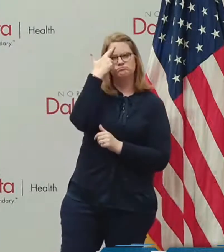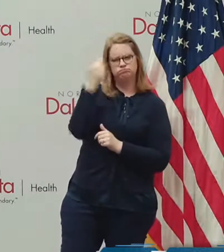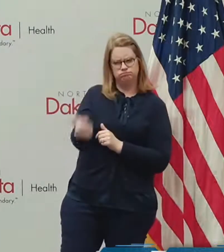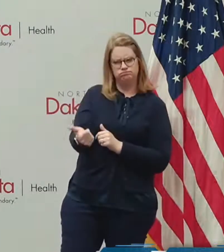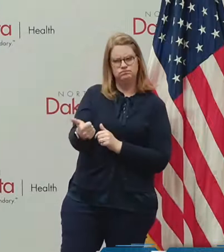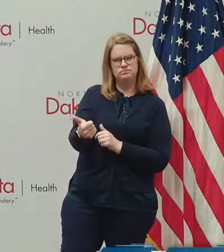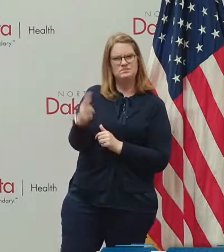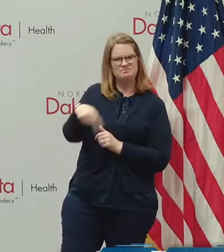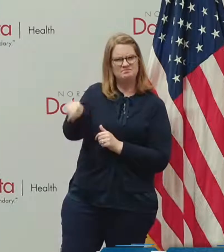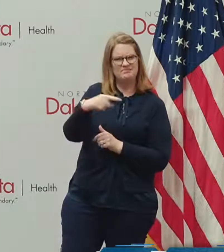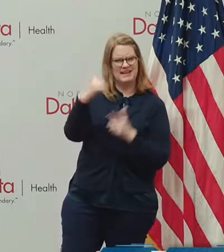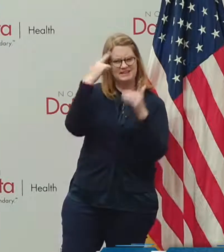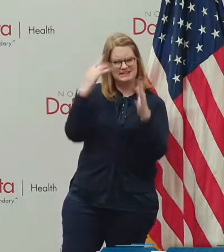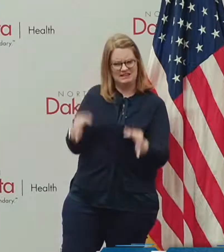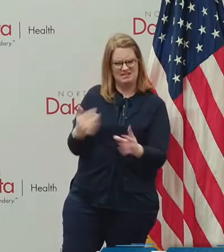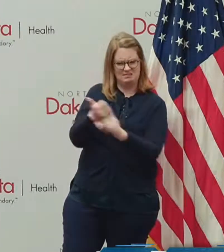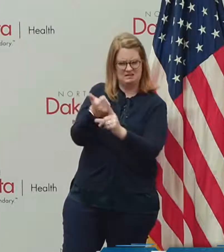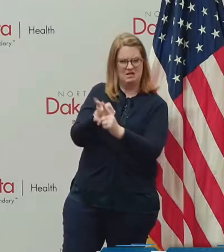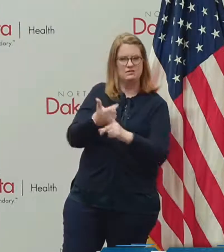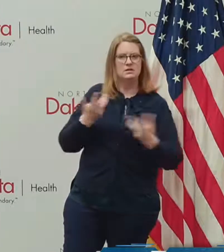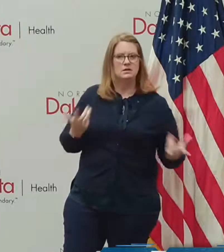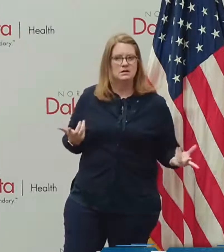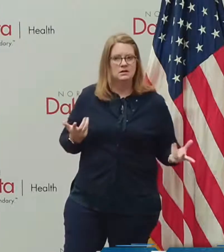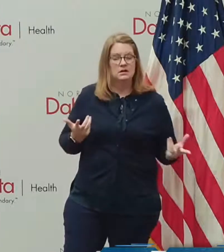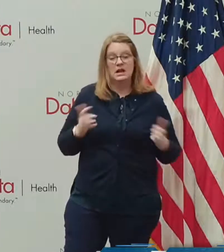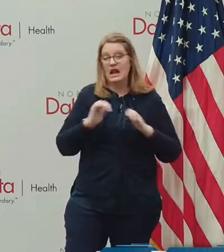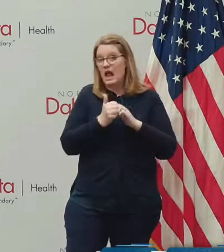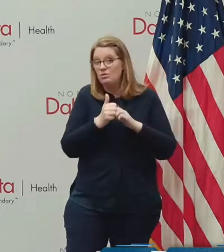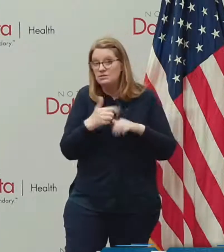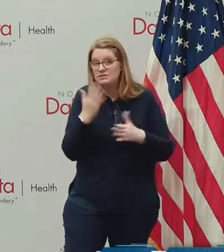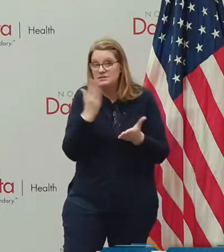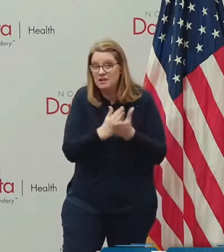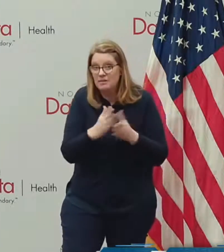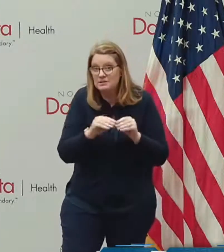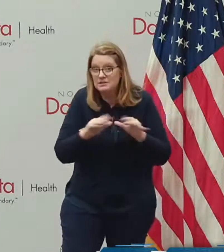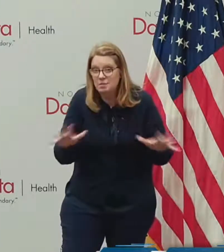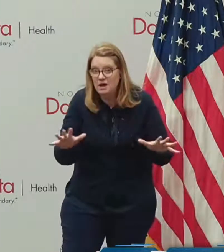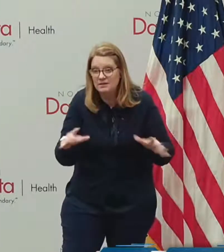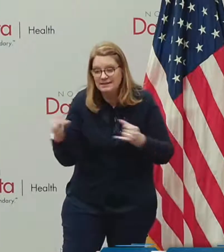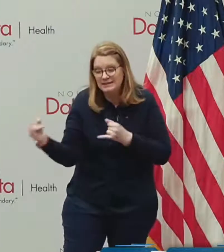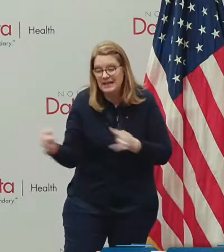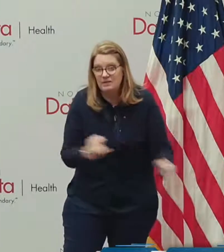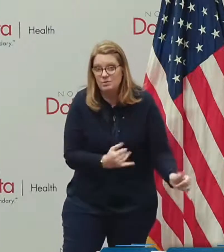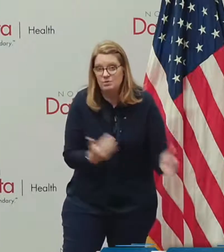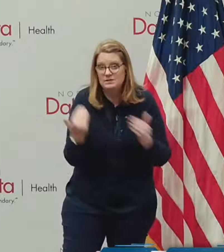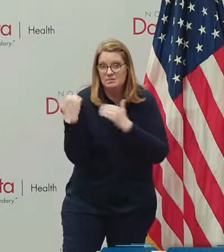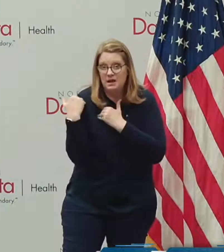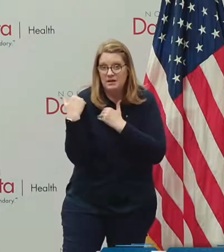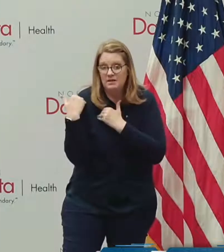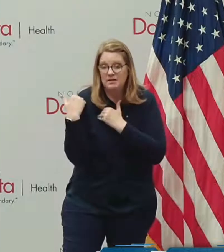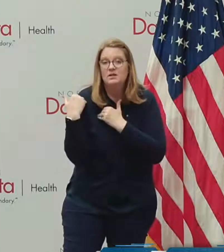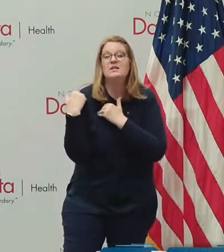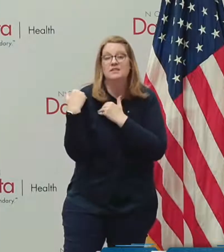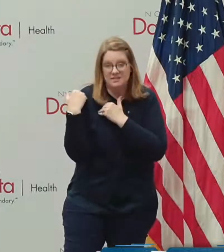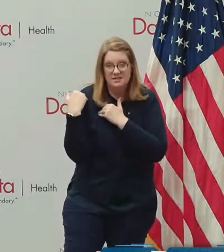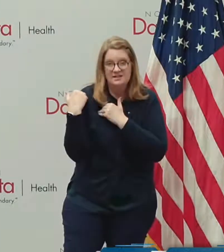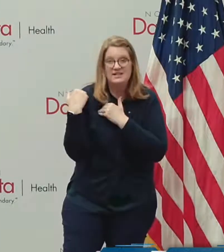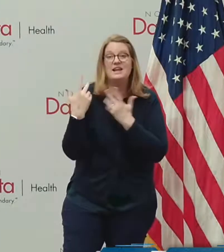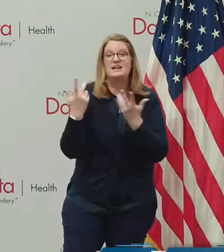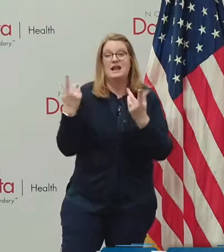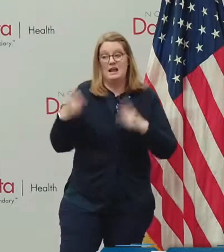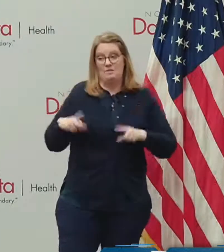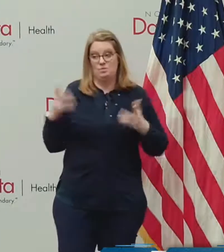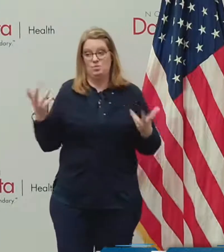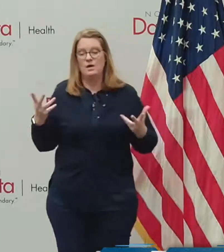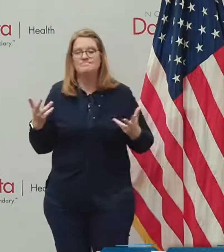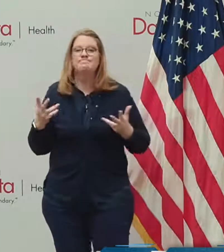their community. And if the number one best way to stop the spread is individual responsibility, the next backstop behind that is communities getting